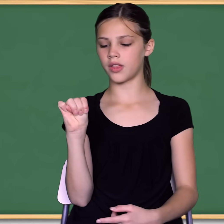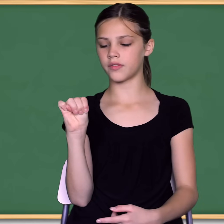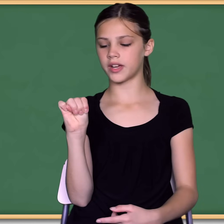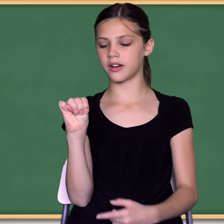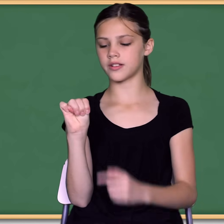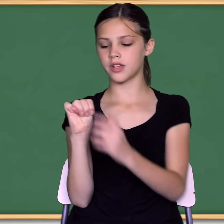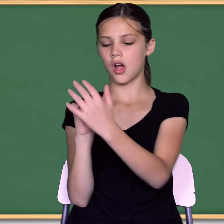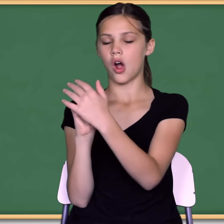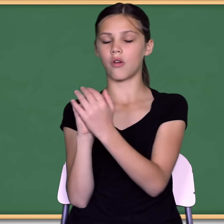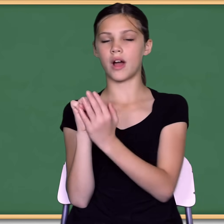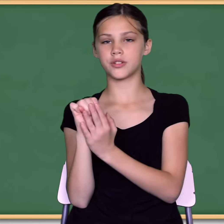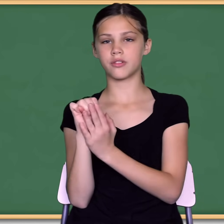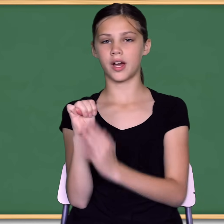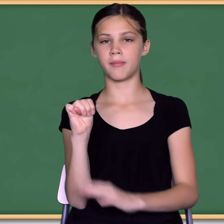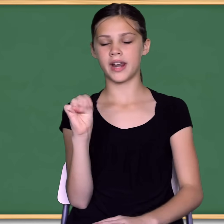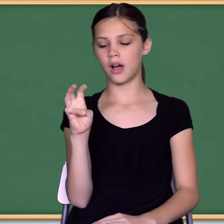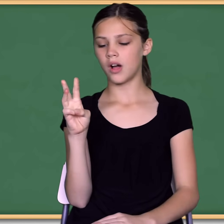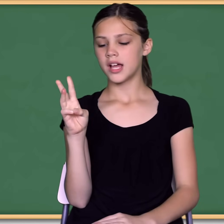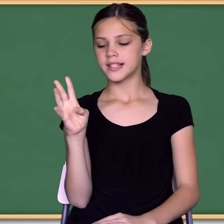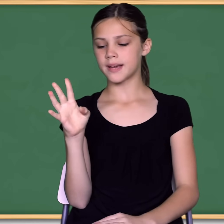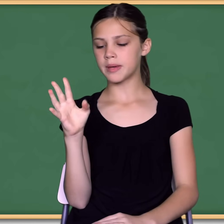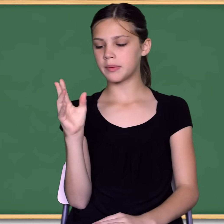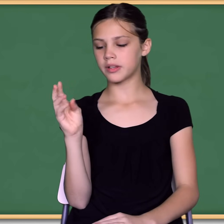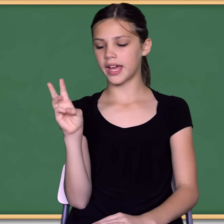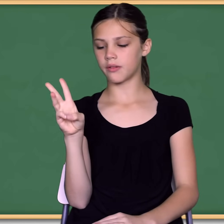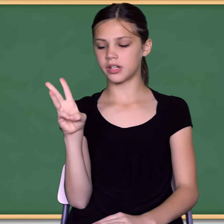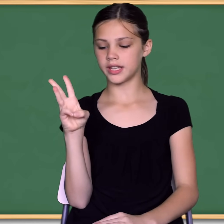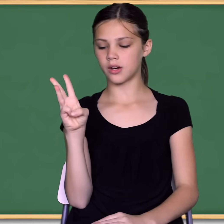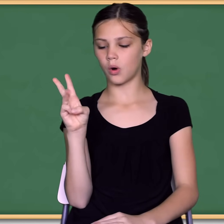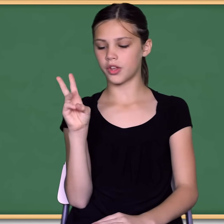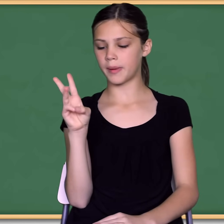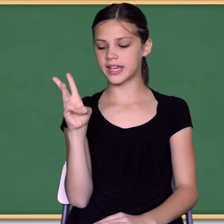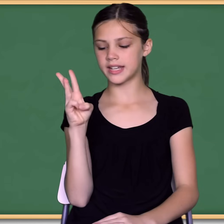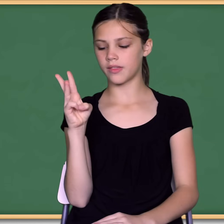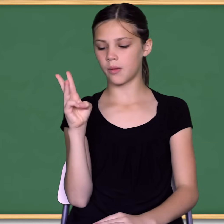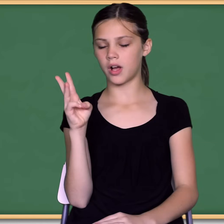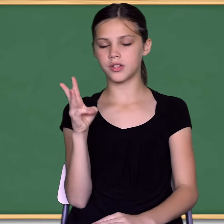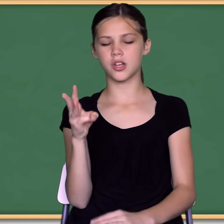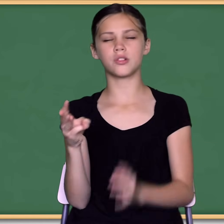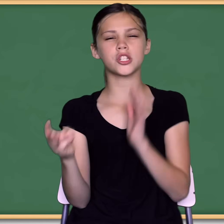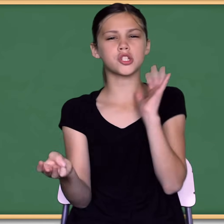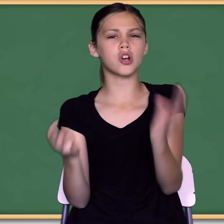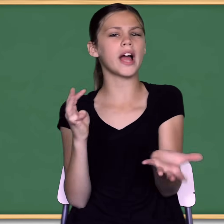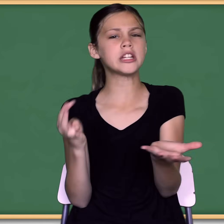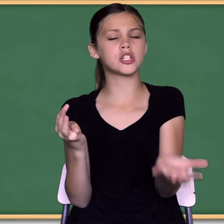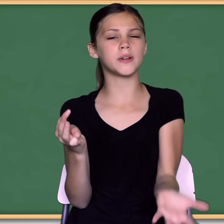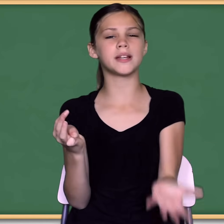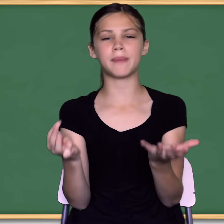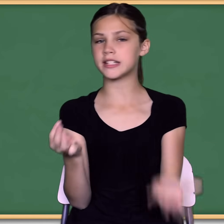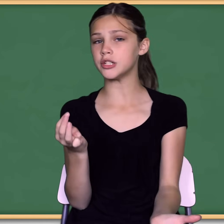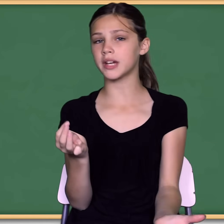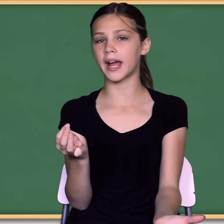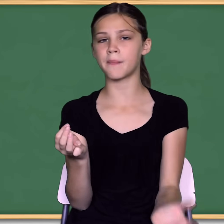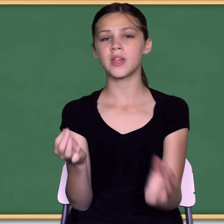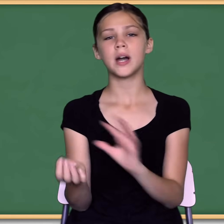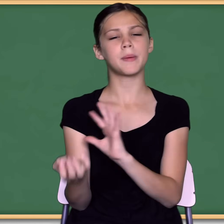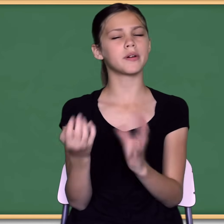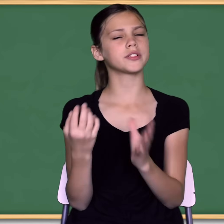other fingers around your thumb. Now, some people can't really hold their pinky down that well, so just try and do it best you can. People are